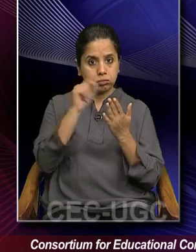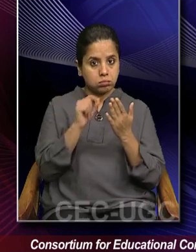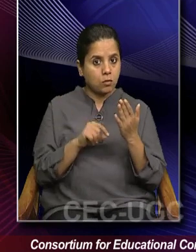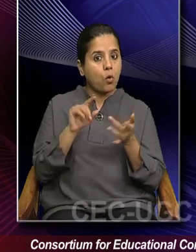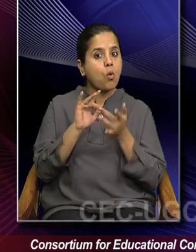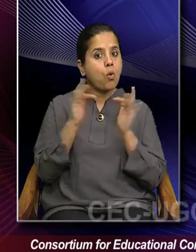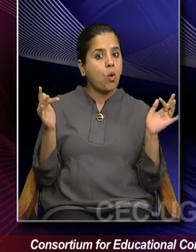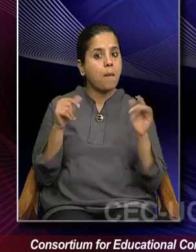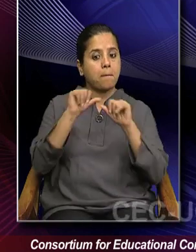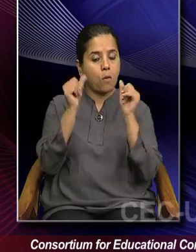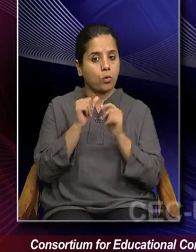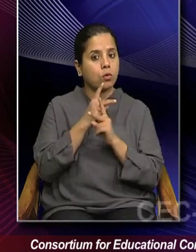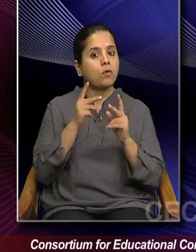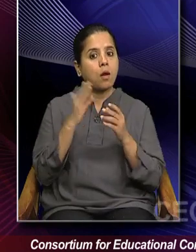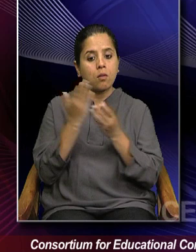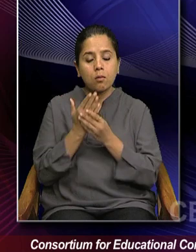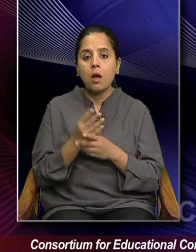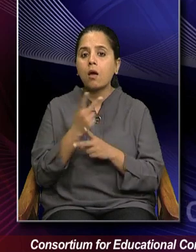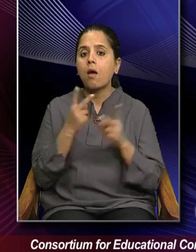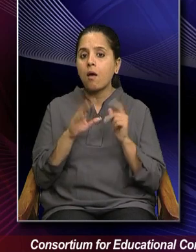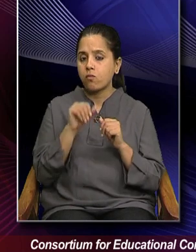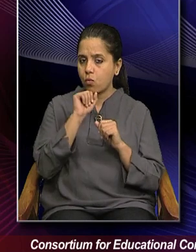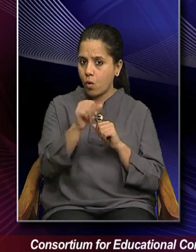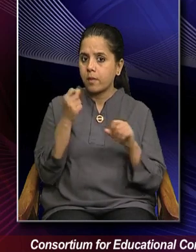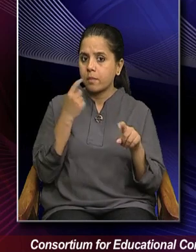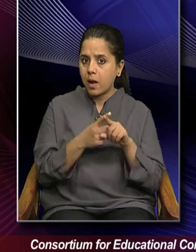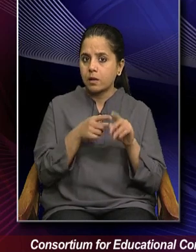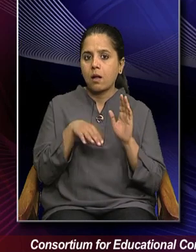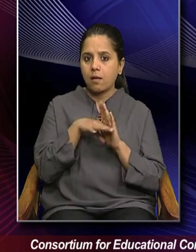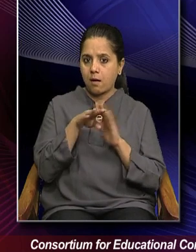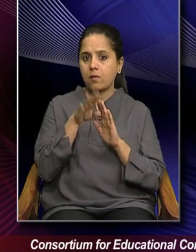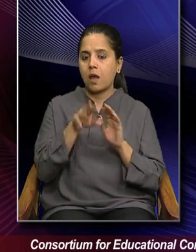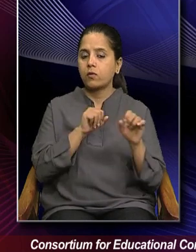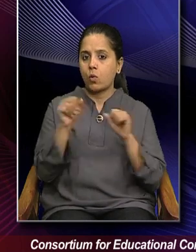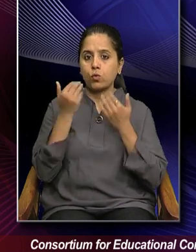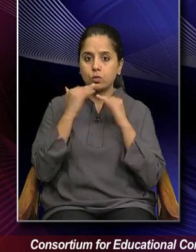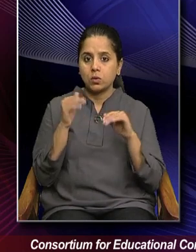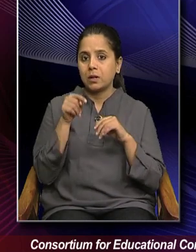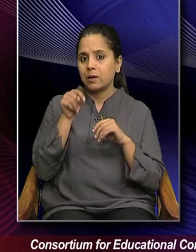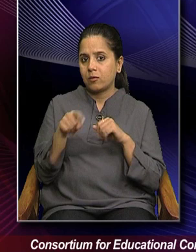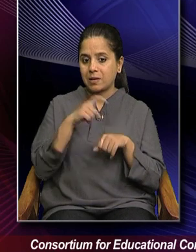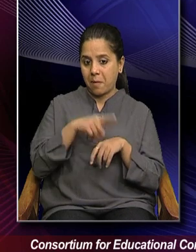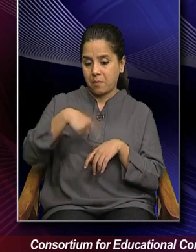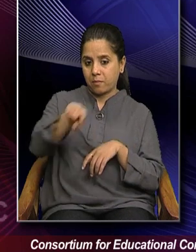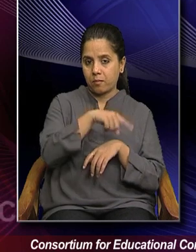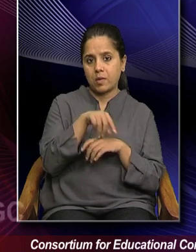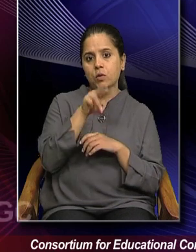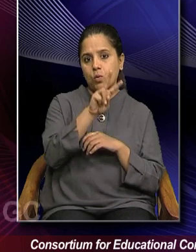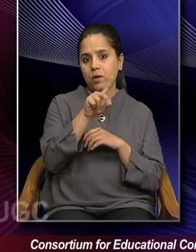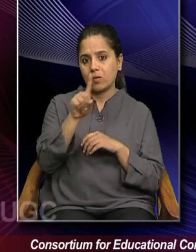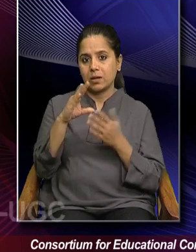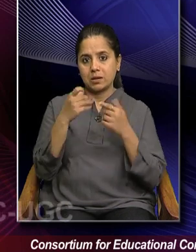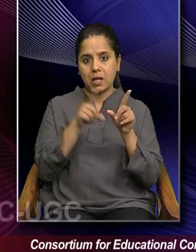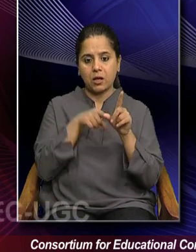online module based on their level. This era of 21st